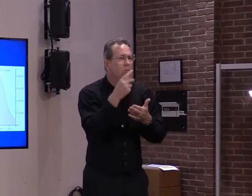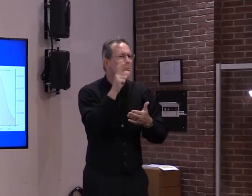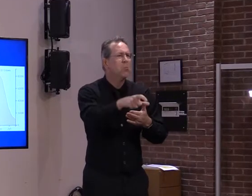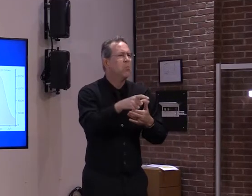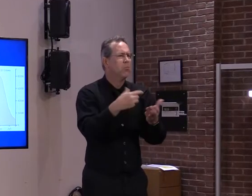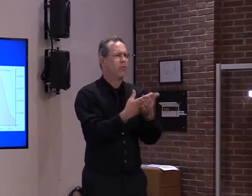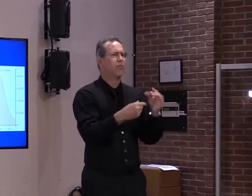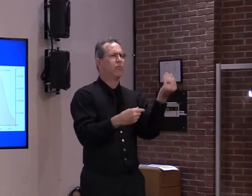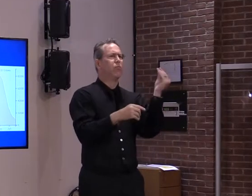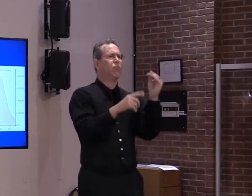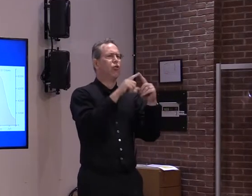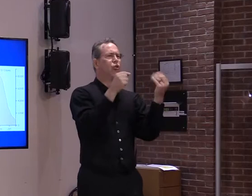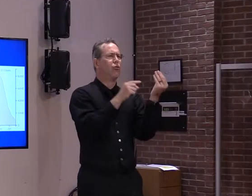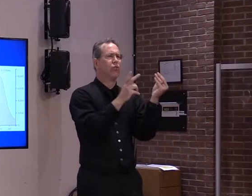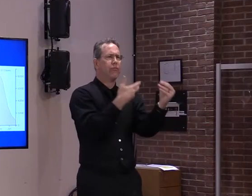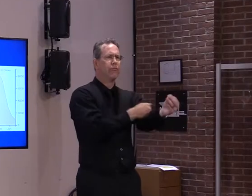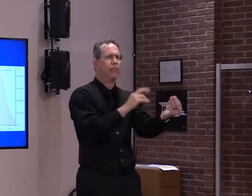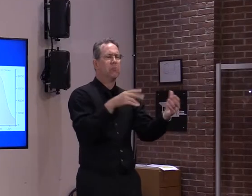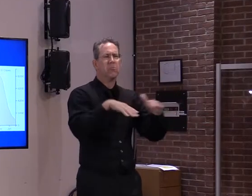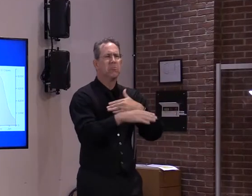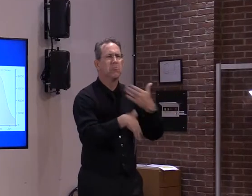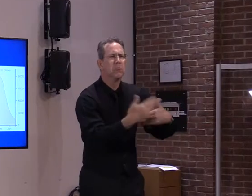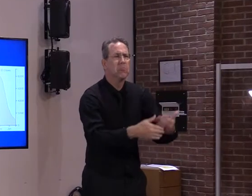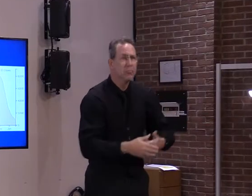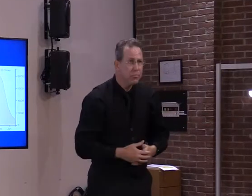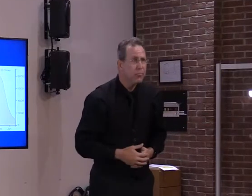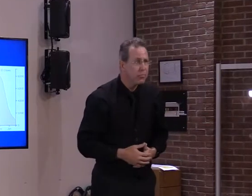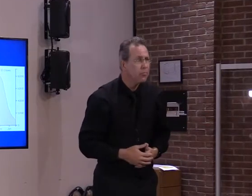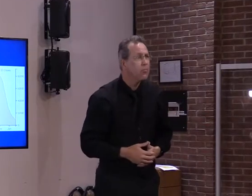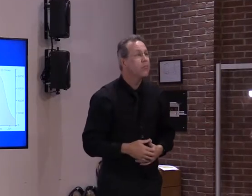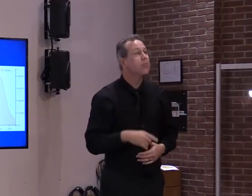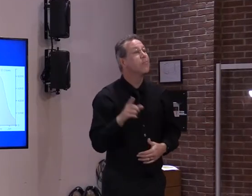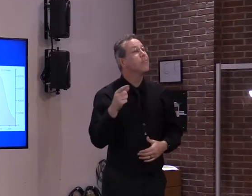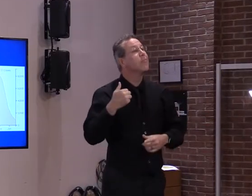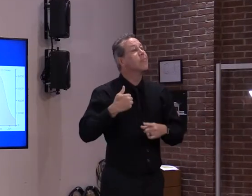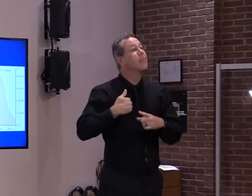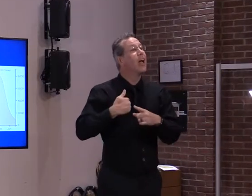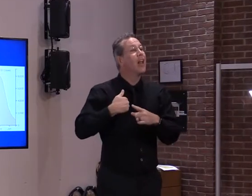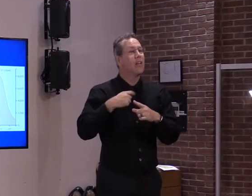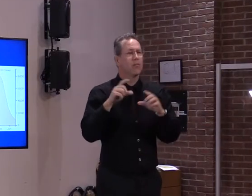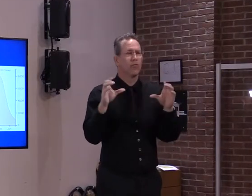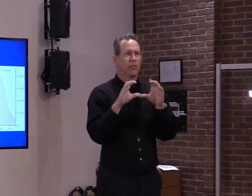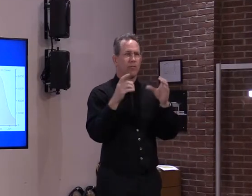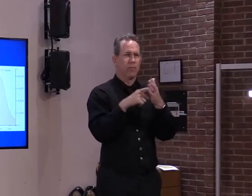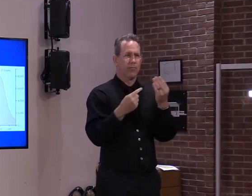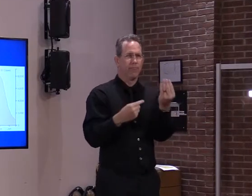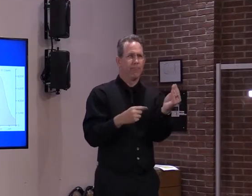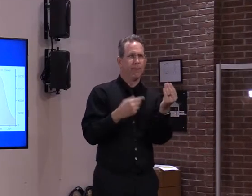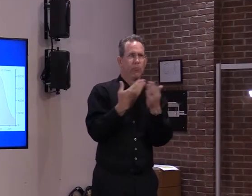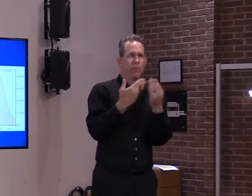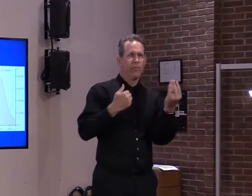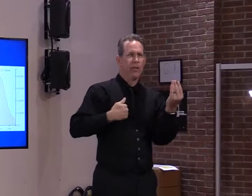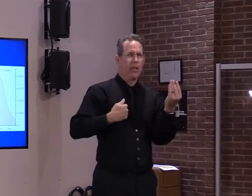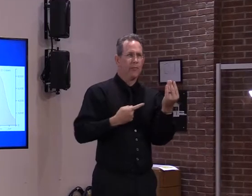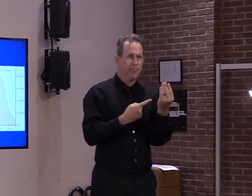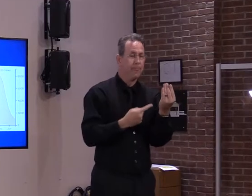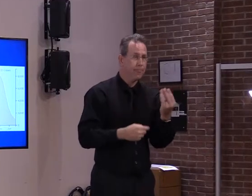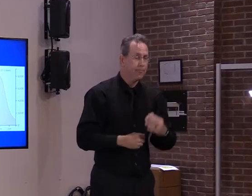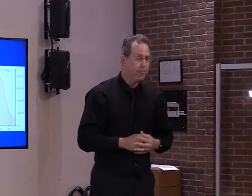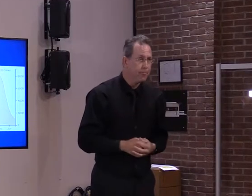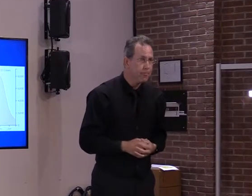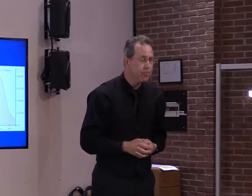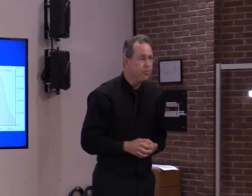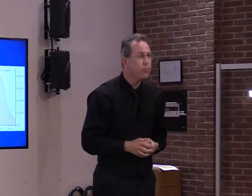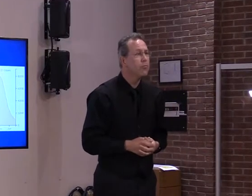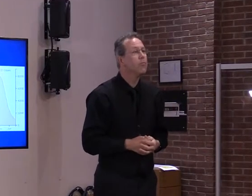vaccinated. And also, in making that announcement yesterday, the Canadian government was unclear as to what metrics they are currently following